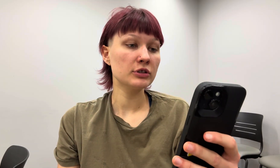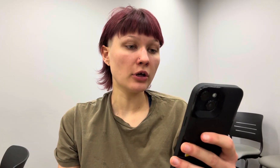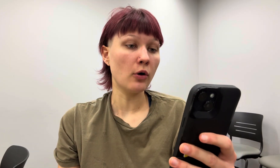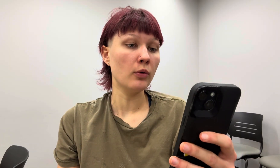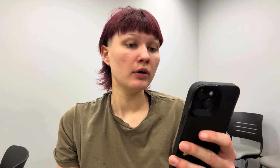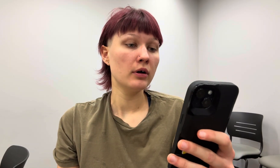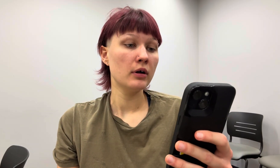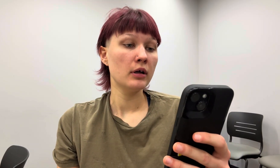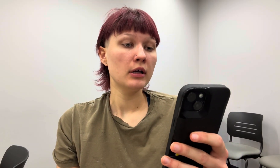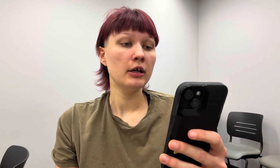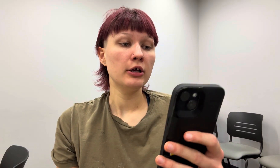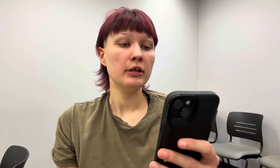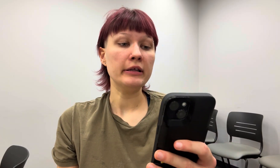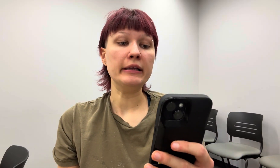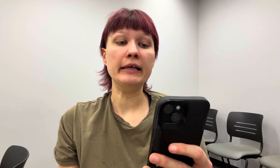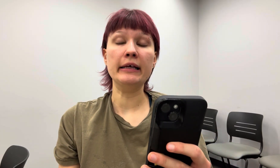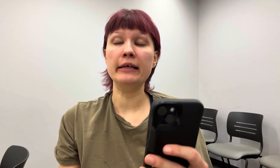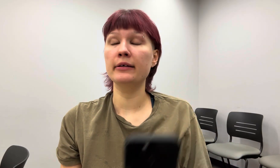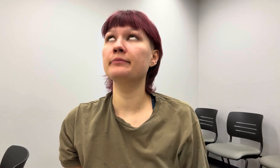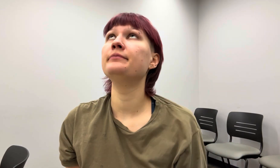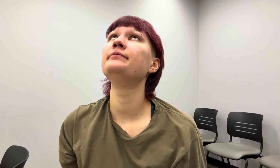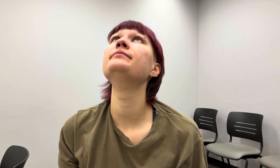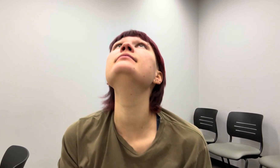So, the